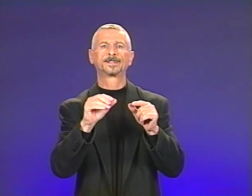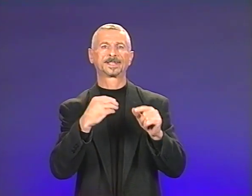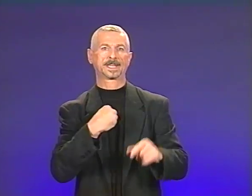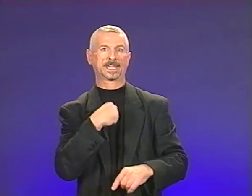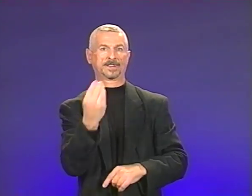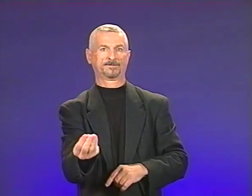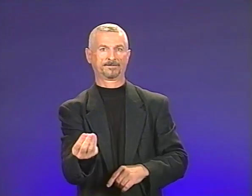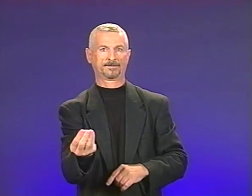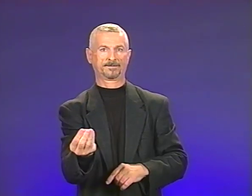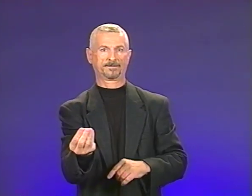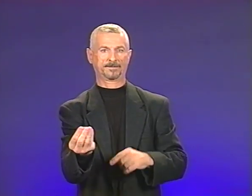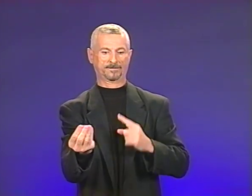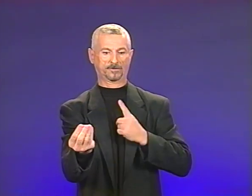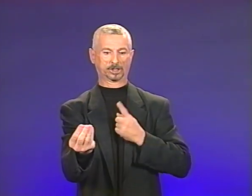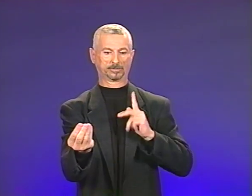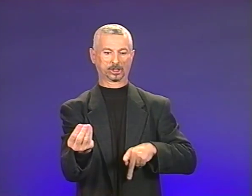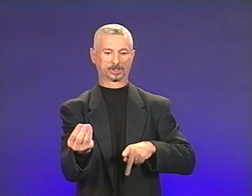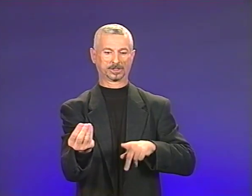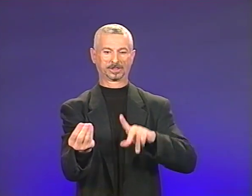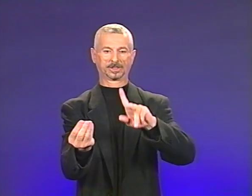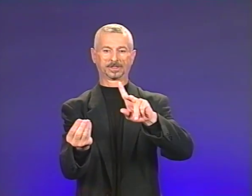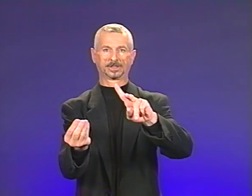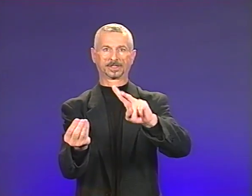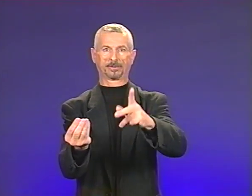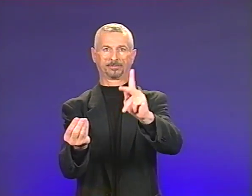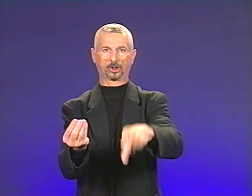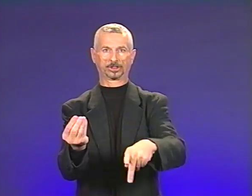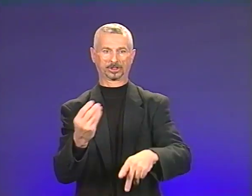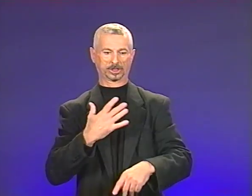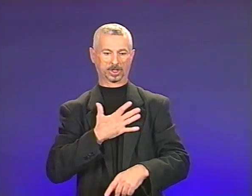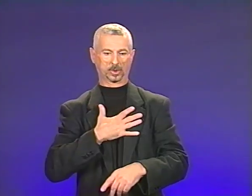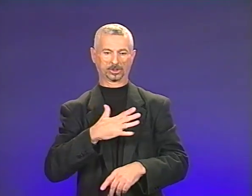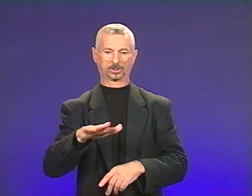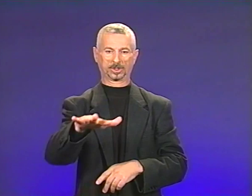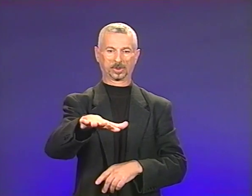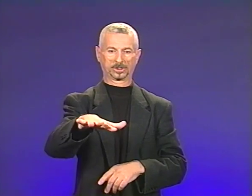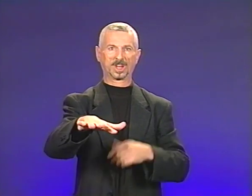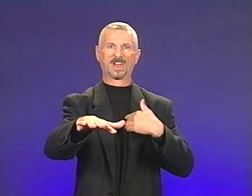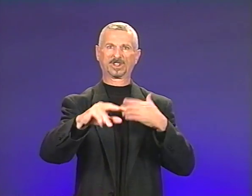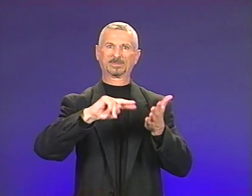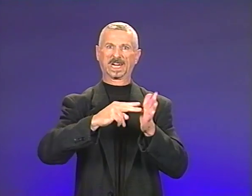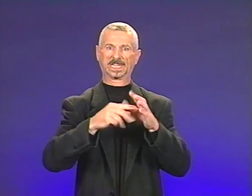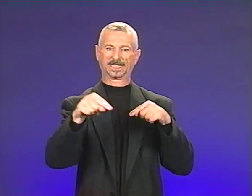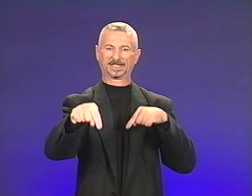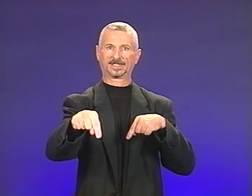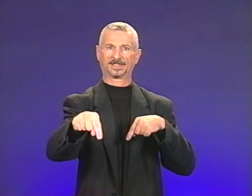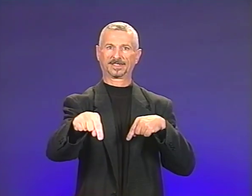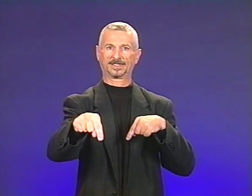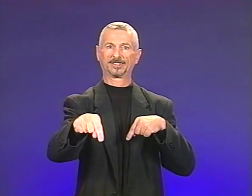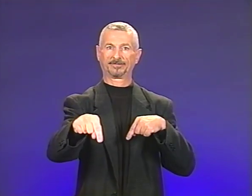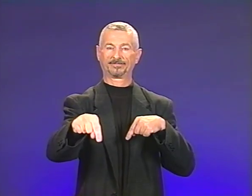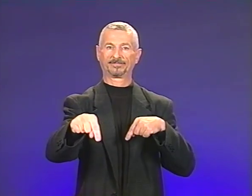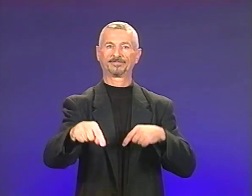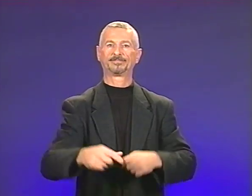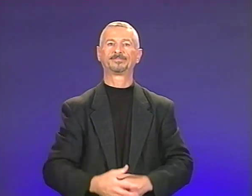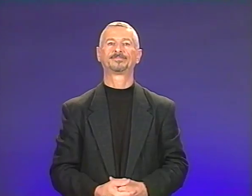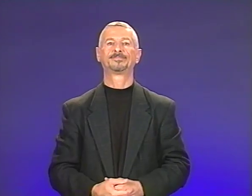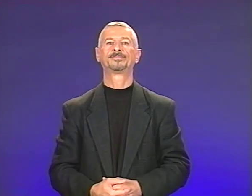carry specific meaning. In the sentence first person give to second person, the two locations clearly show the relationship between the subject